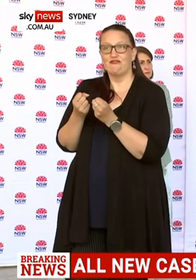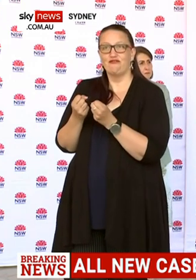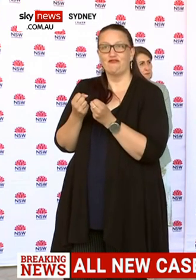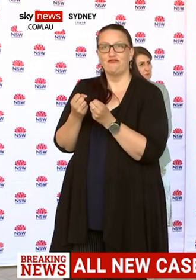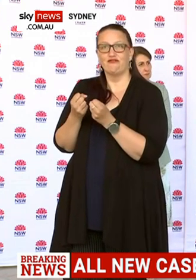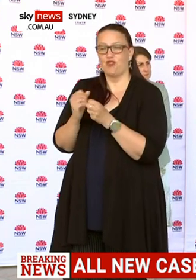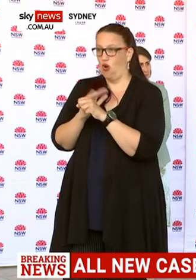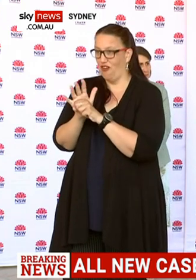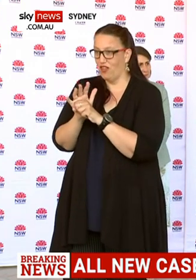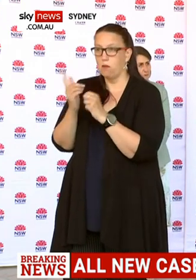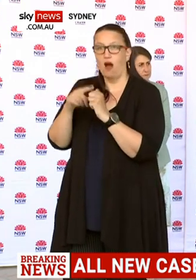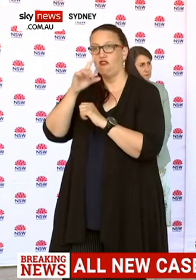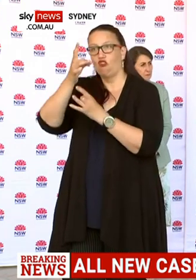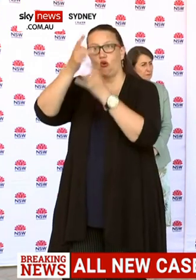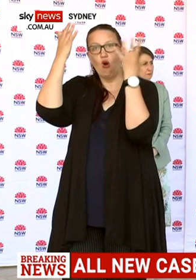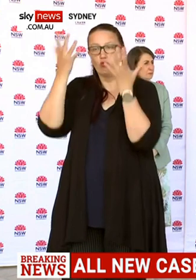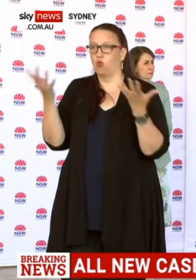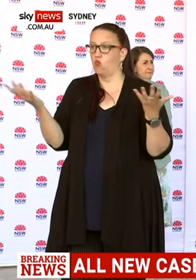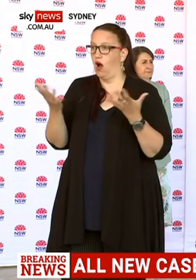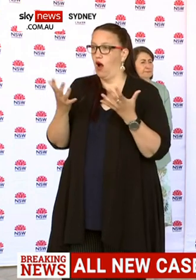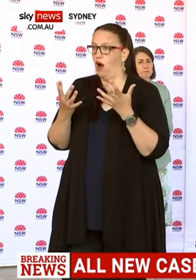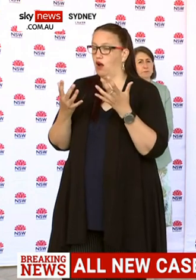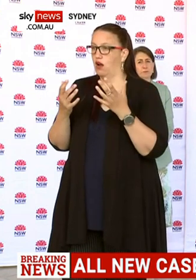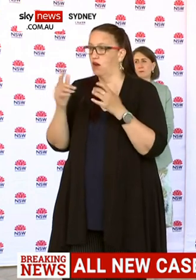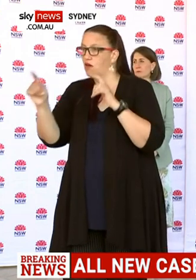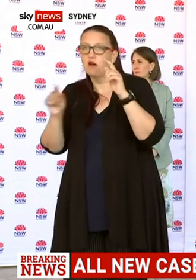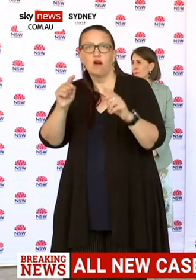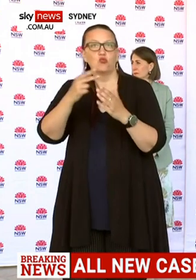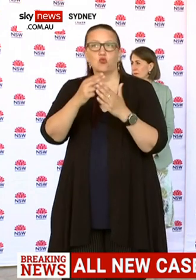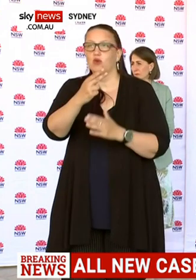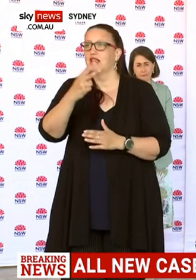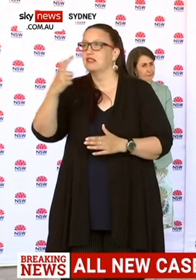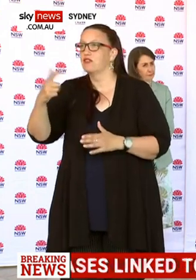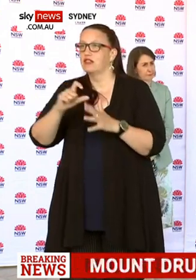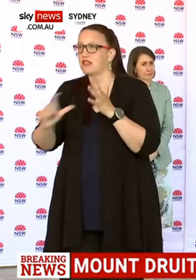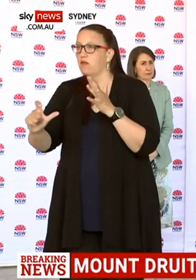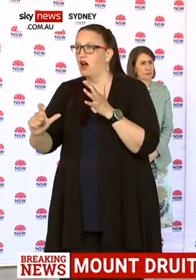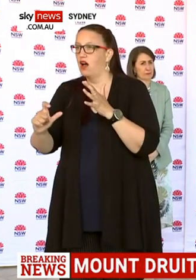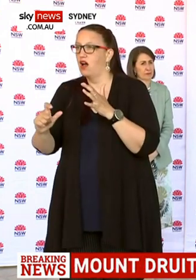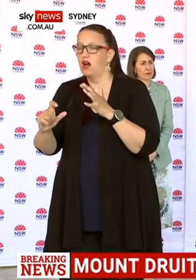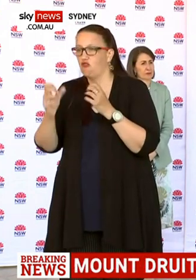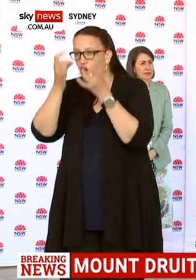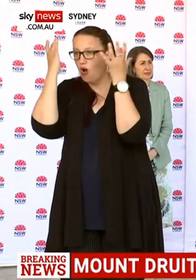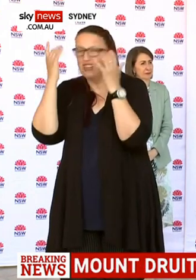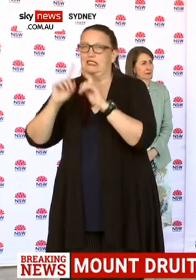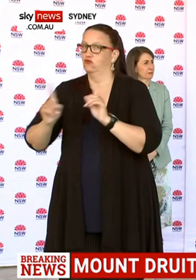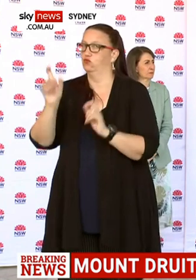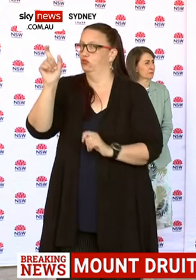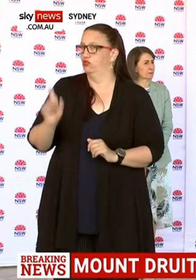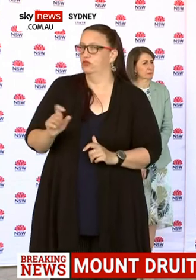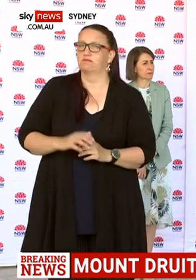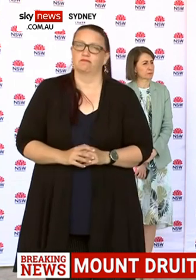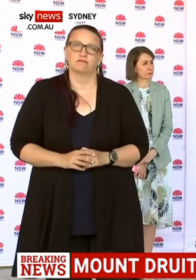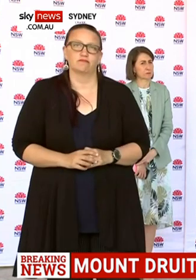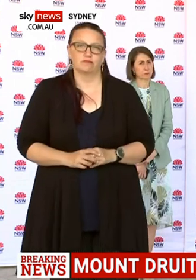event took place on the 27th of December, but clearly this contact tracing flows from those events. As the Premier